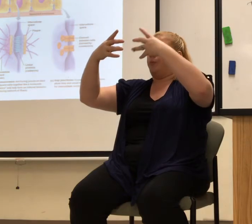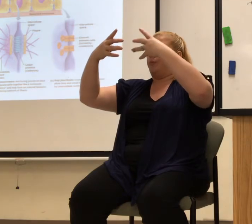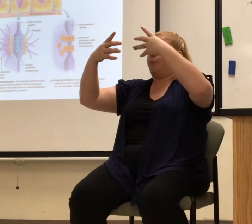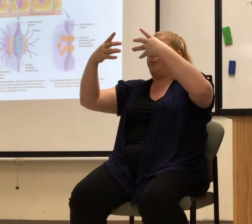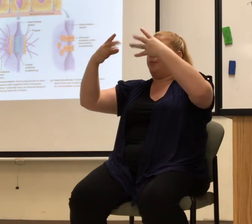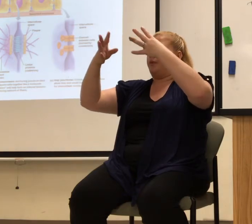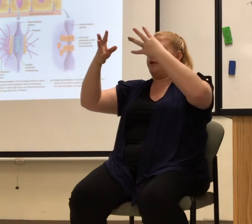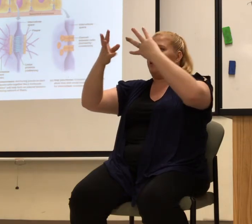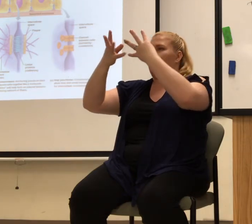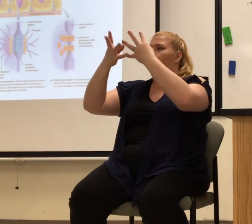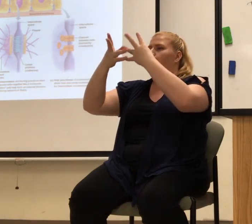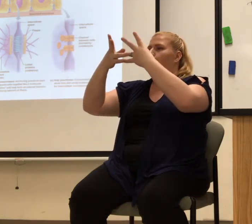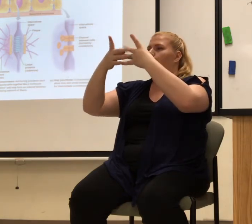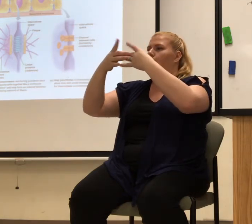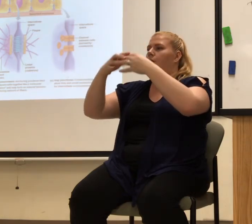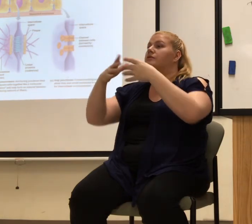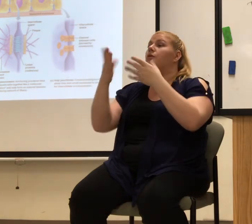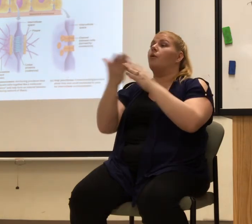Drawing getting red.